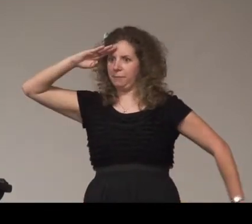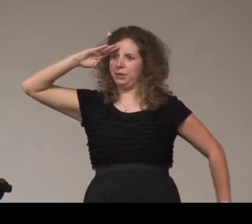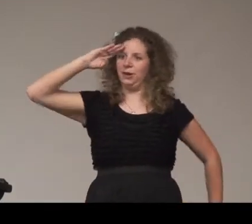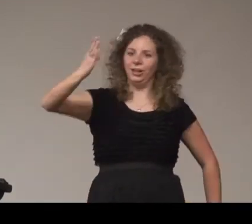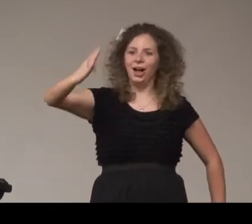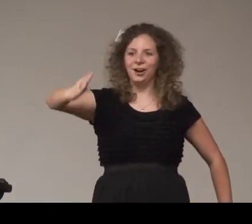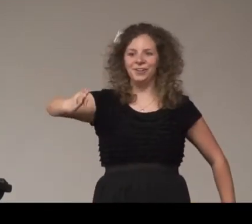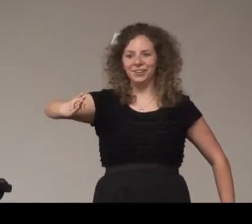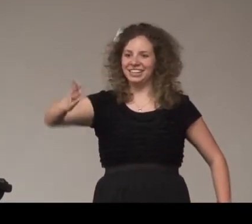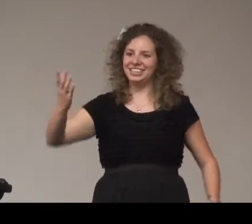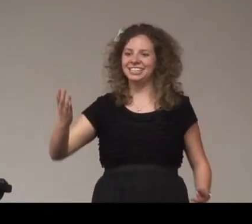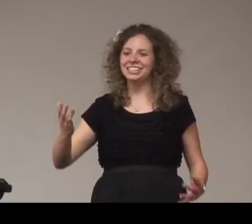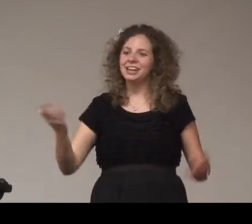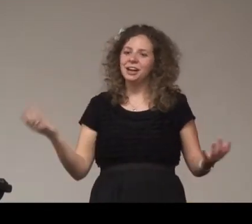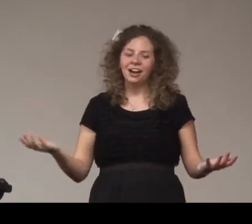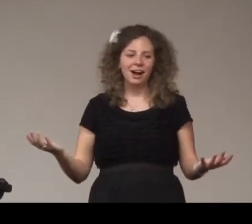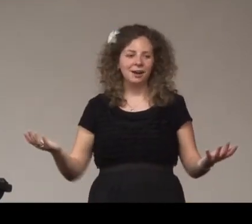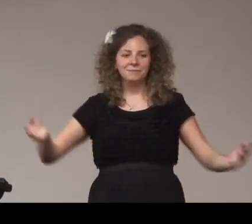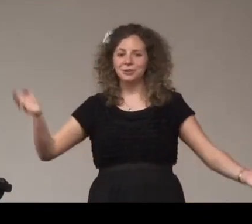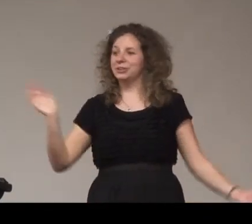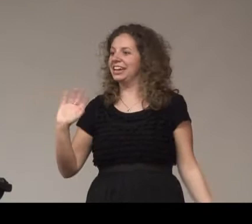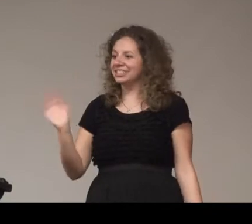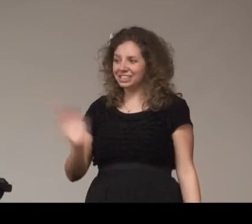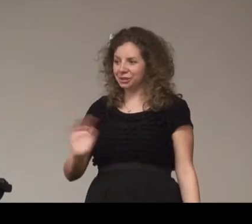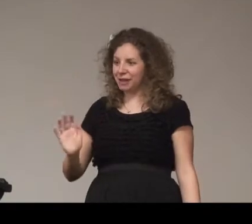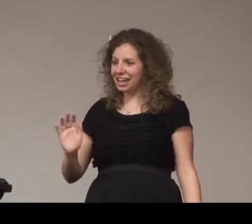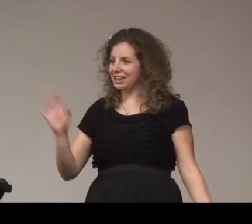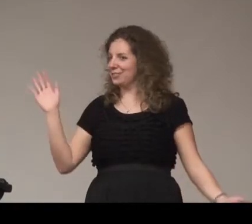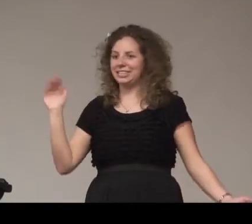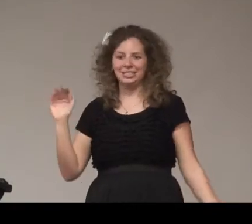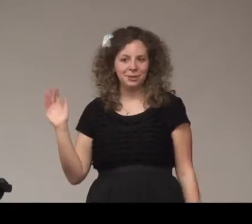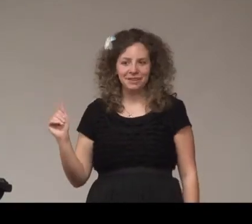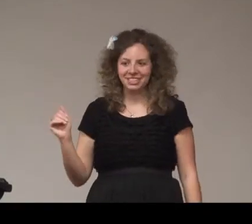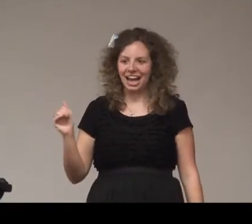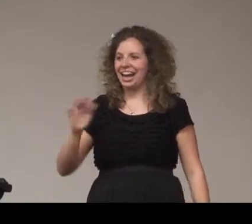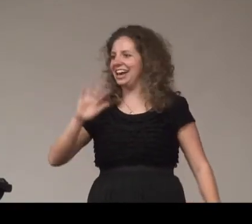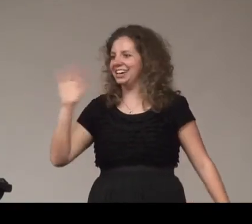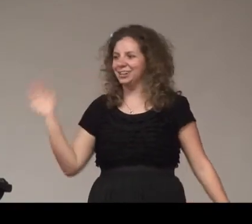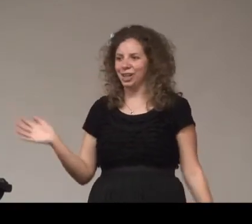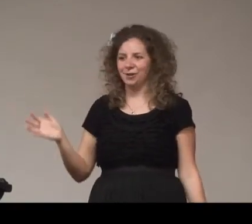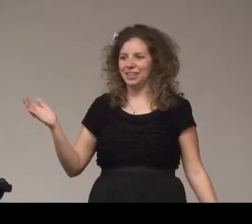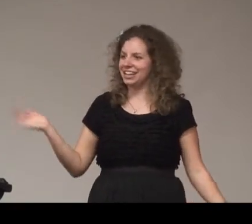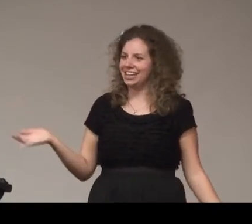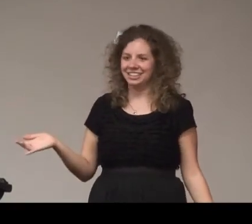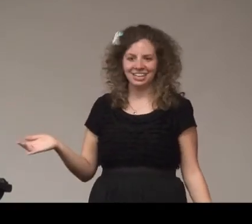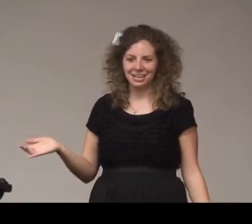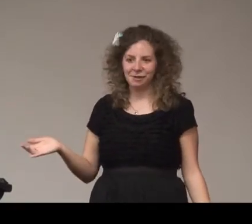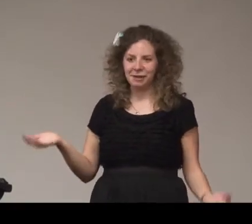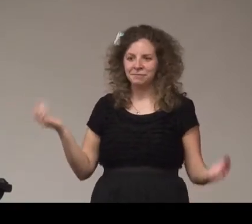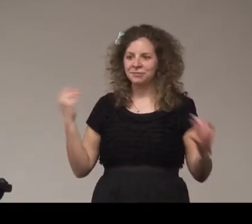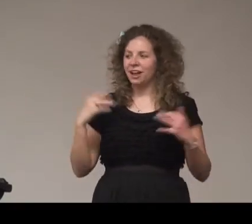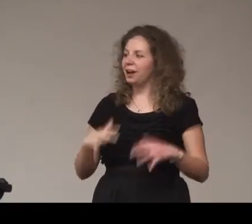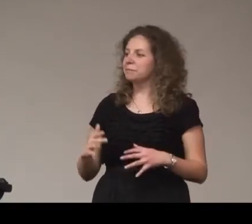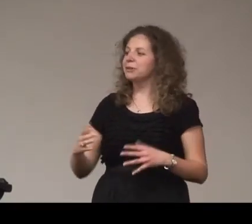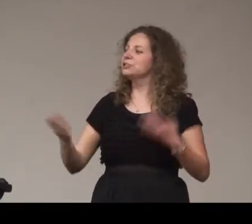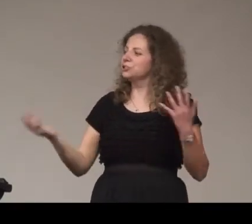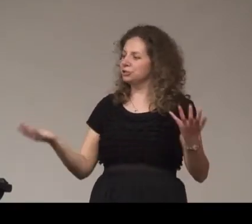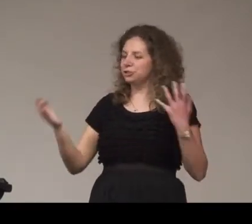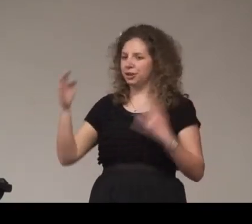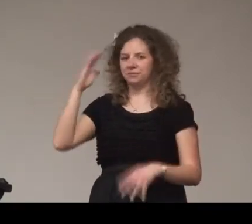and go hello like this. You can still wave, it still means hi and hello and that kind of thing anyway. But just so you do know, then